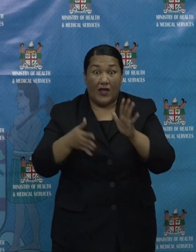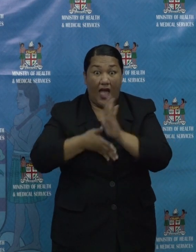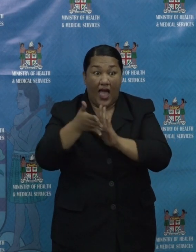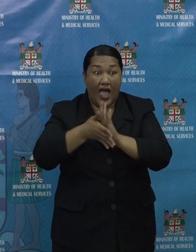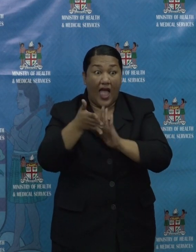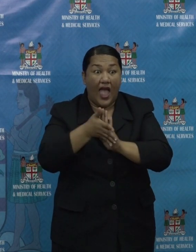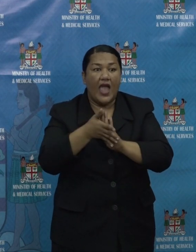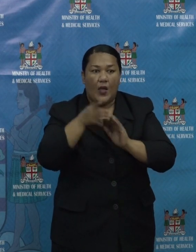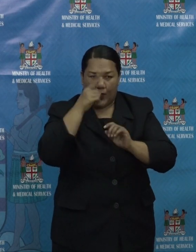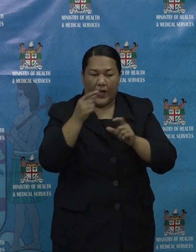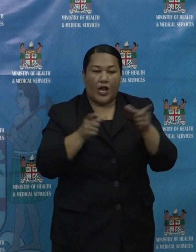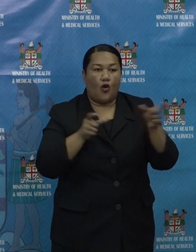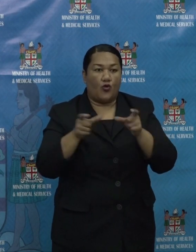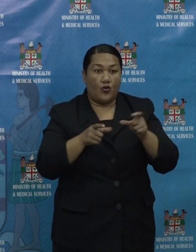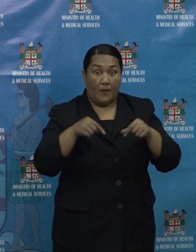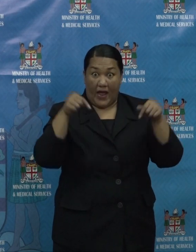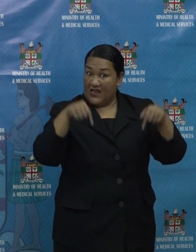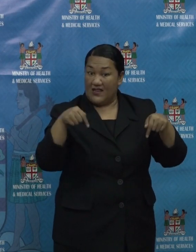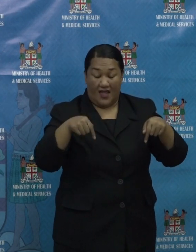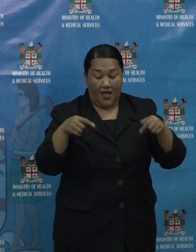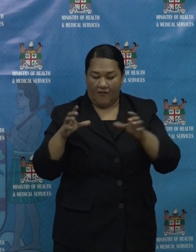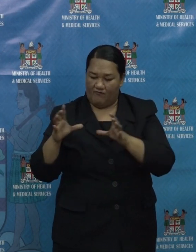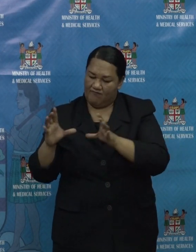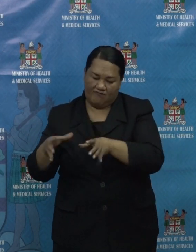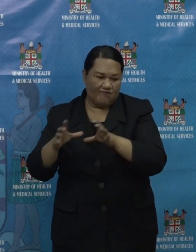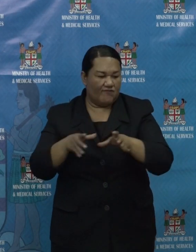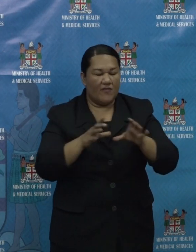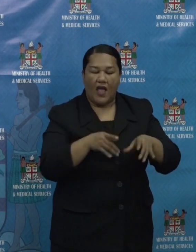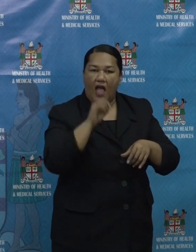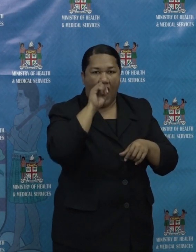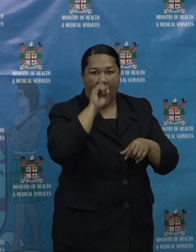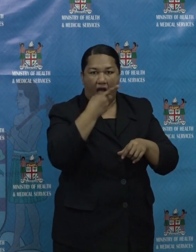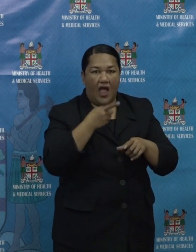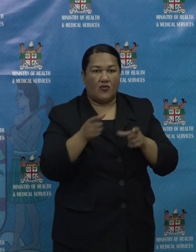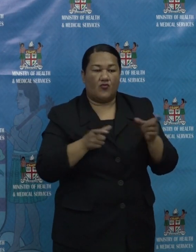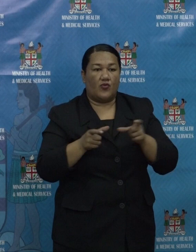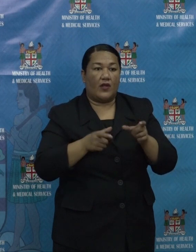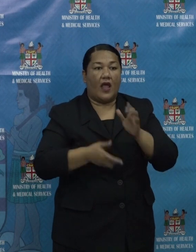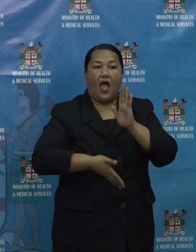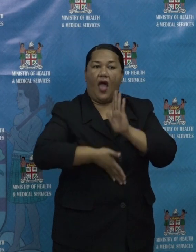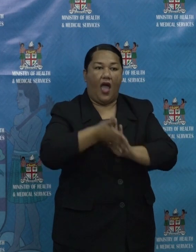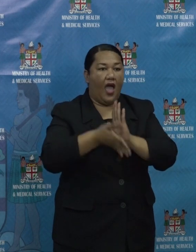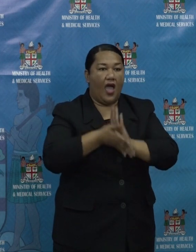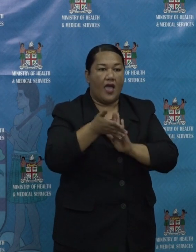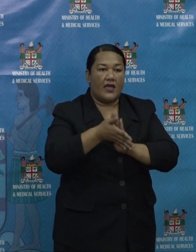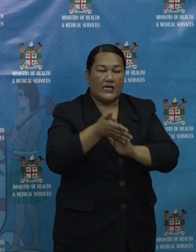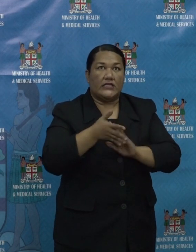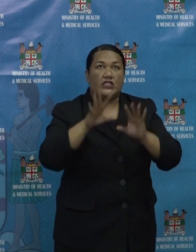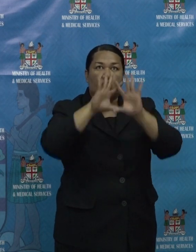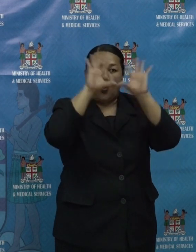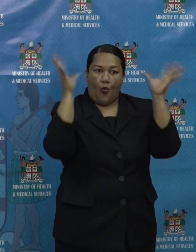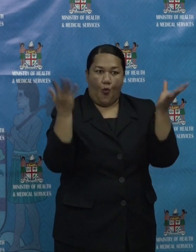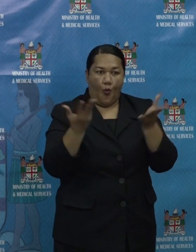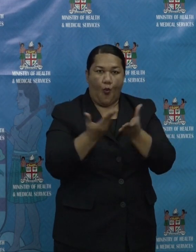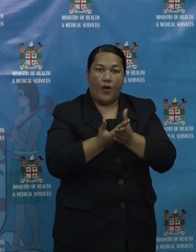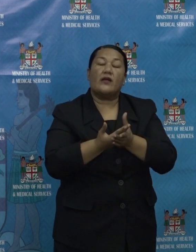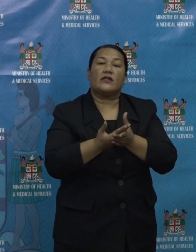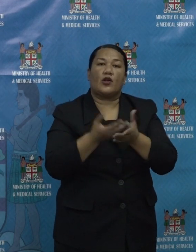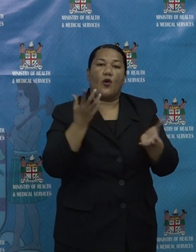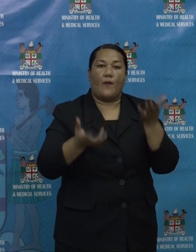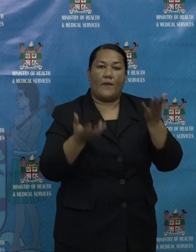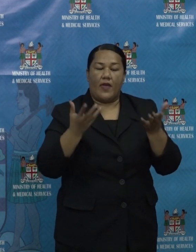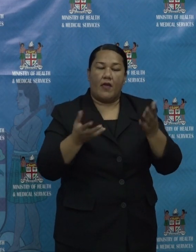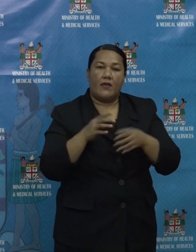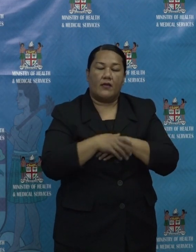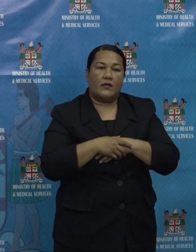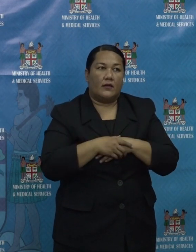day, and just recently it's dropped a little bit. Our daily cases are amongst the highest in the world according to our population, and